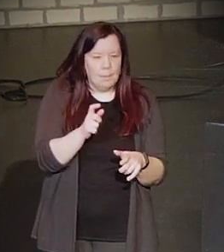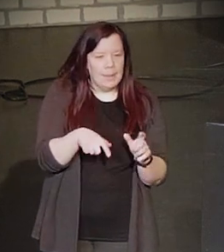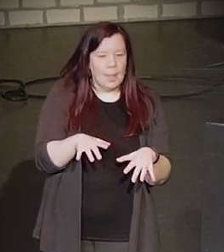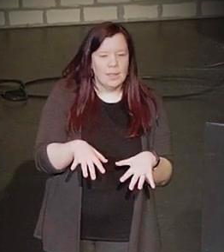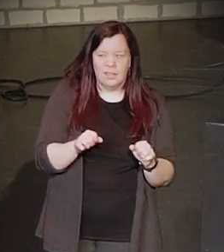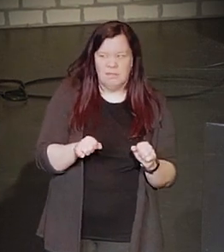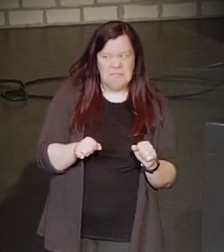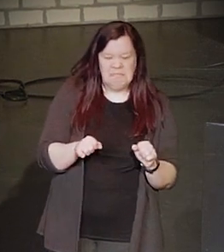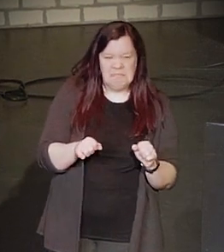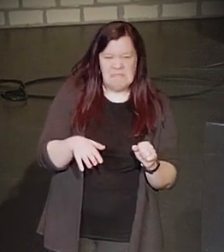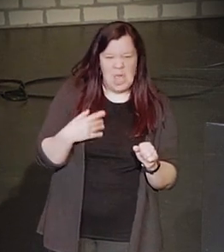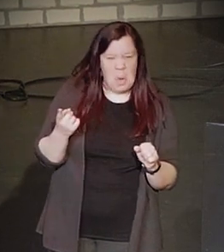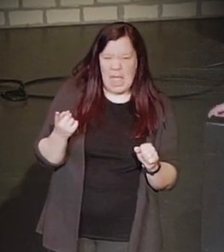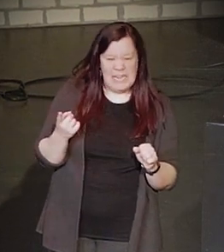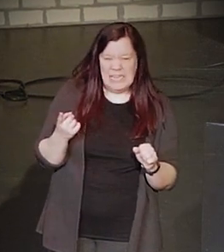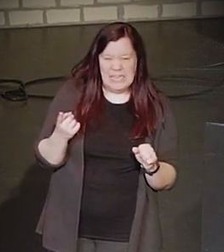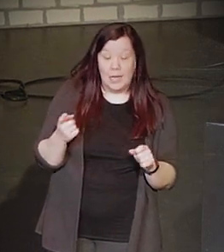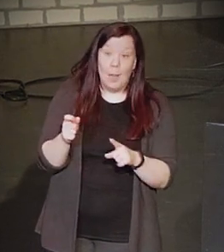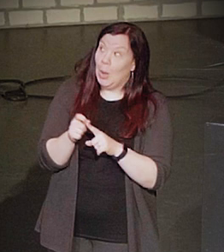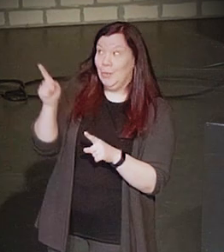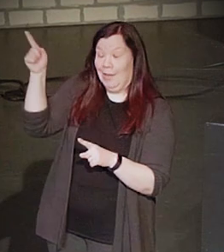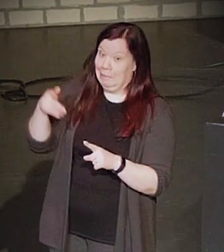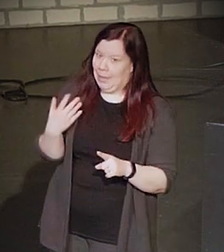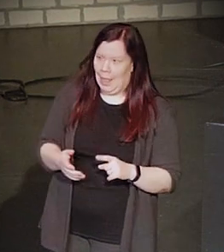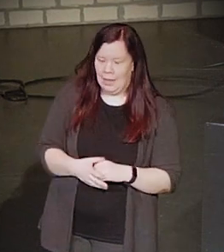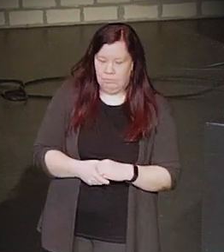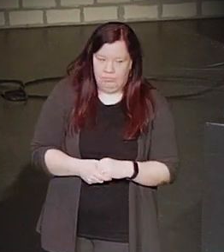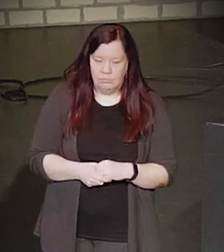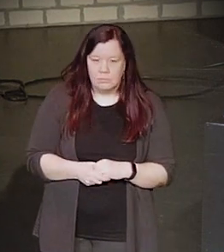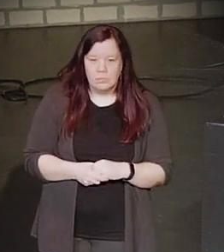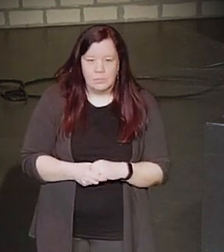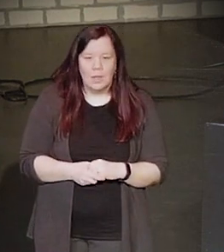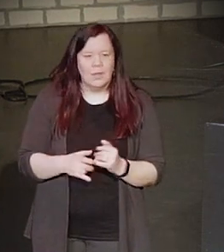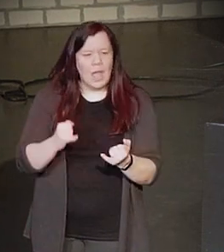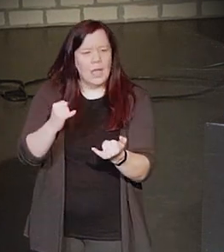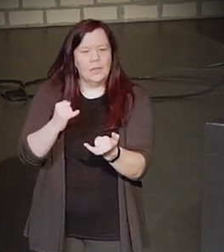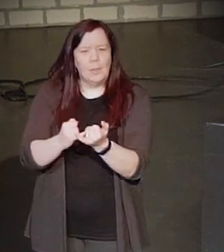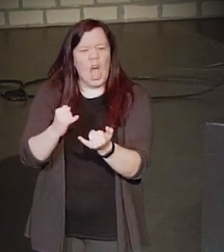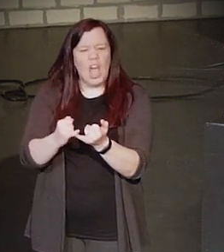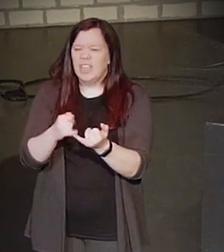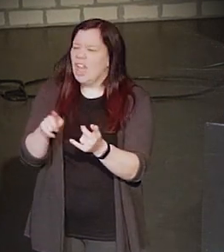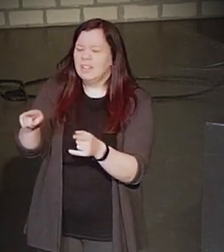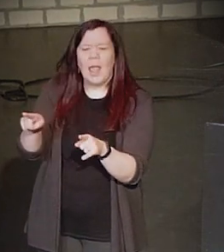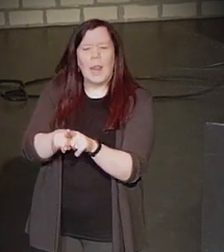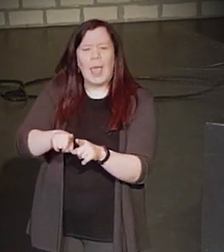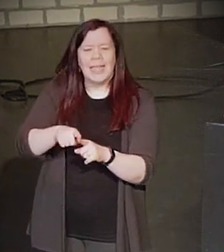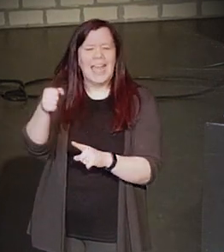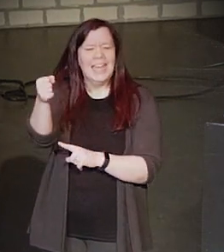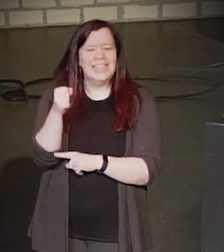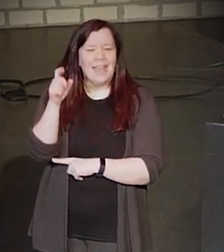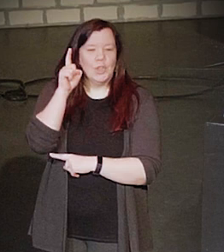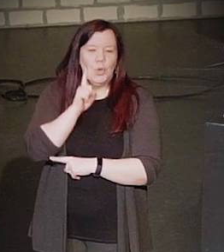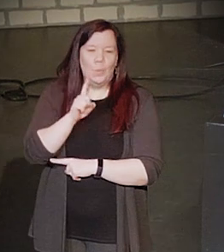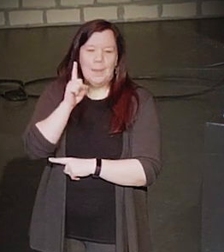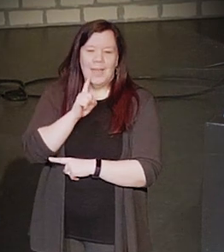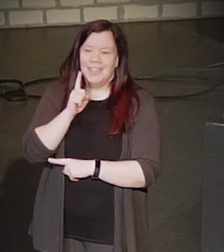start disliking it. Plutarch as well. Likening Spartans to tavern women who gave the Greeks a very